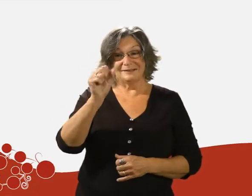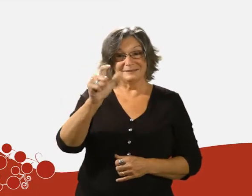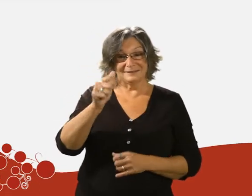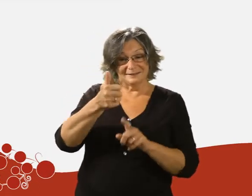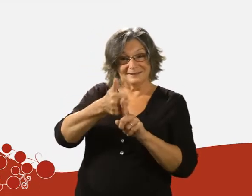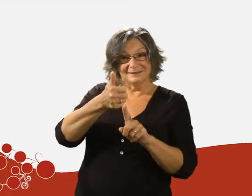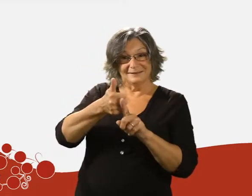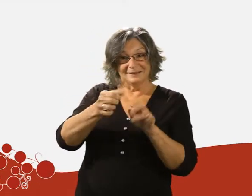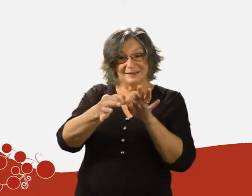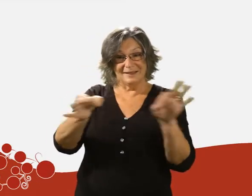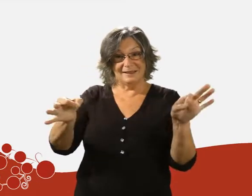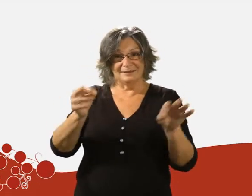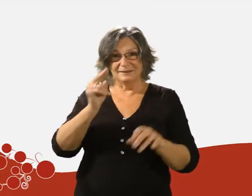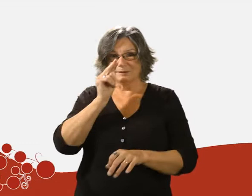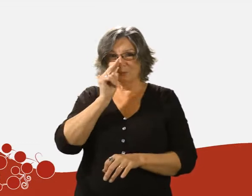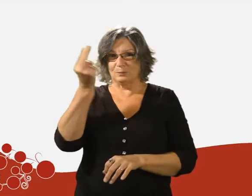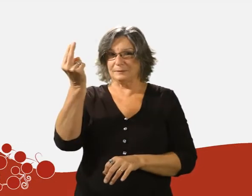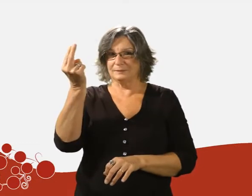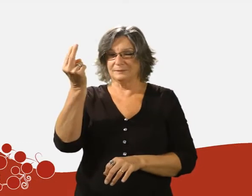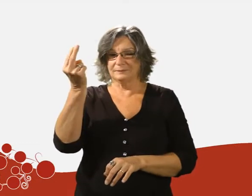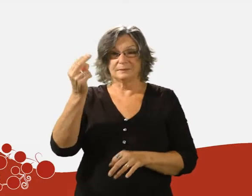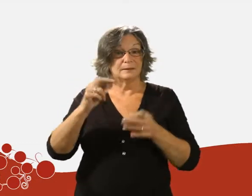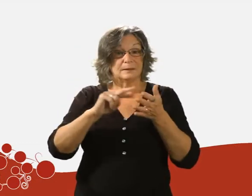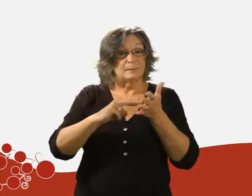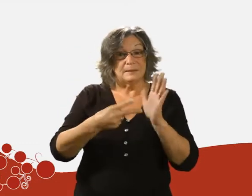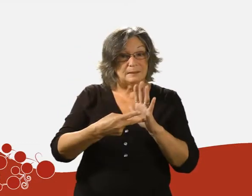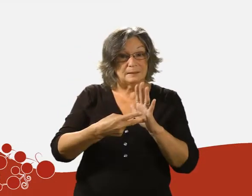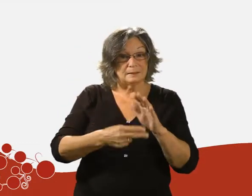Because ASL is its own language and so different from English,